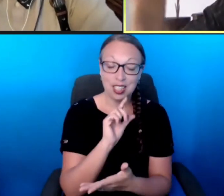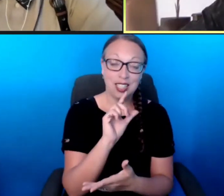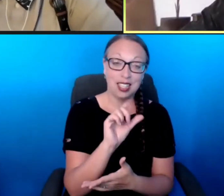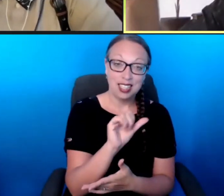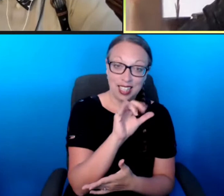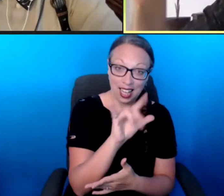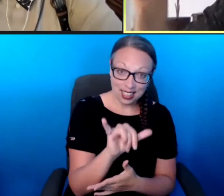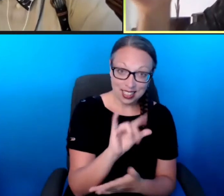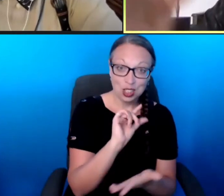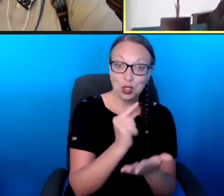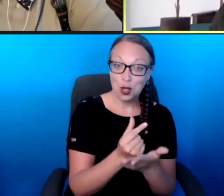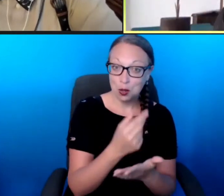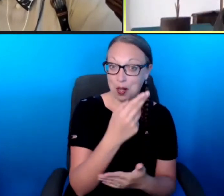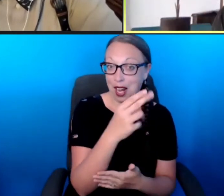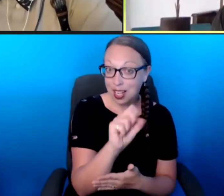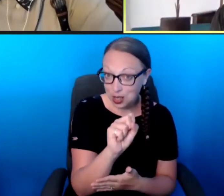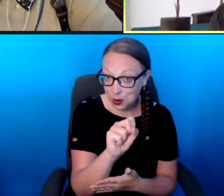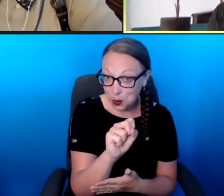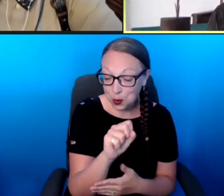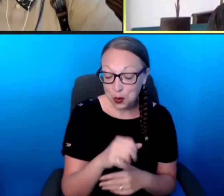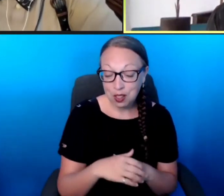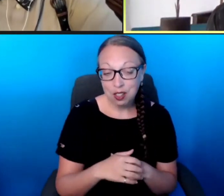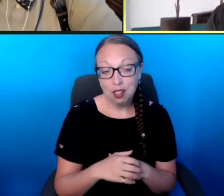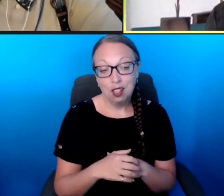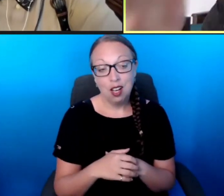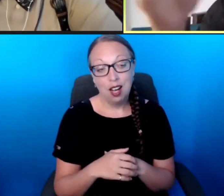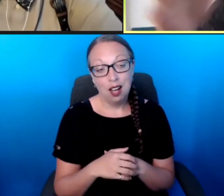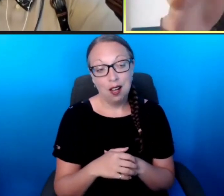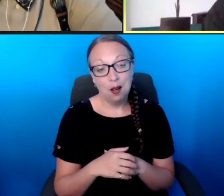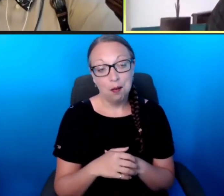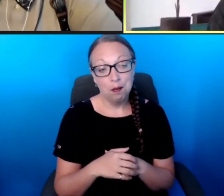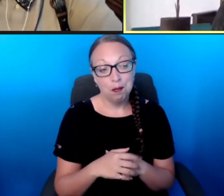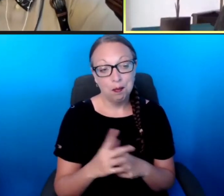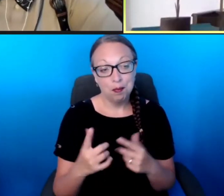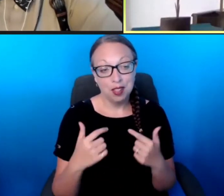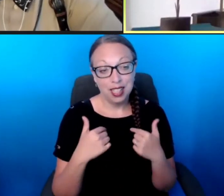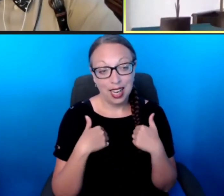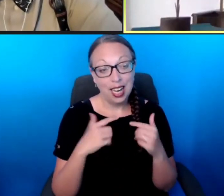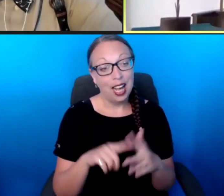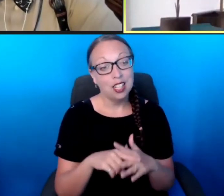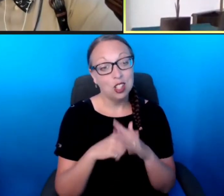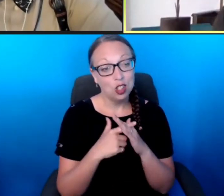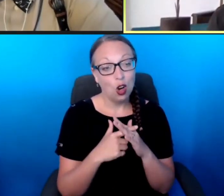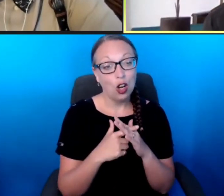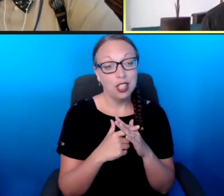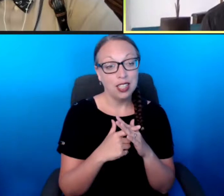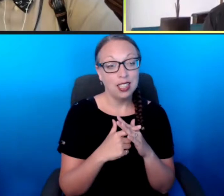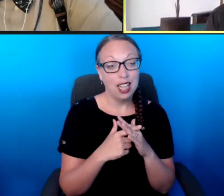Mikhail, as we started I started, kind of waning